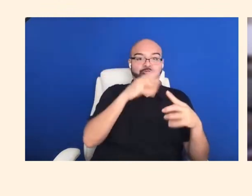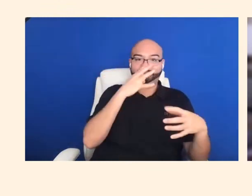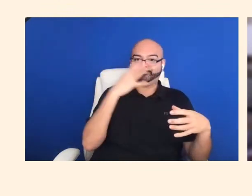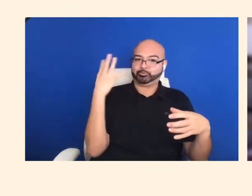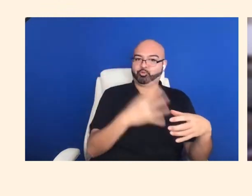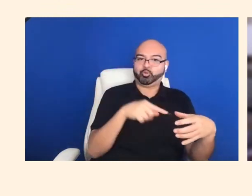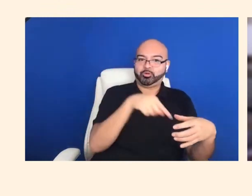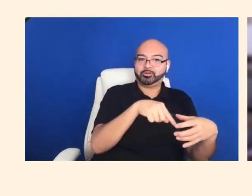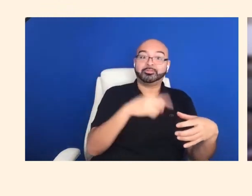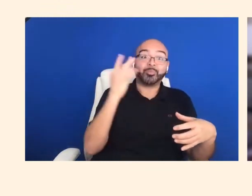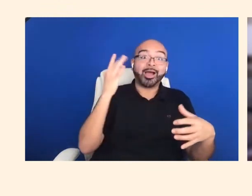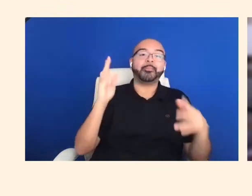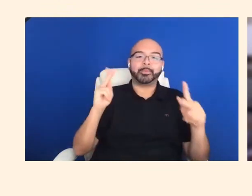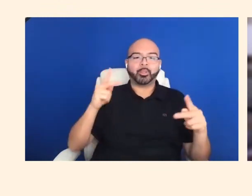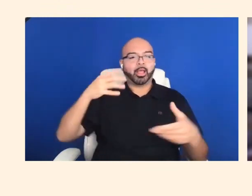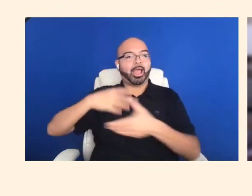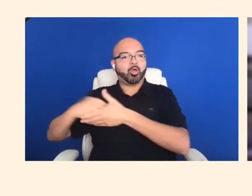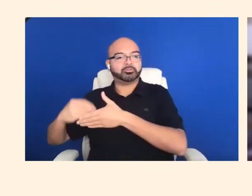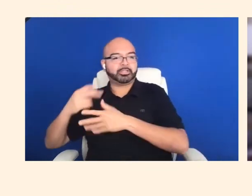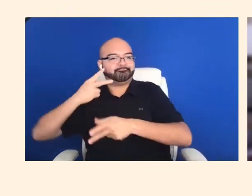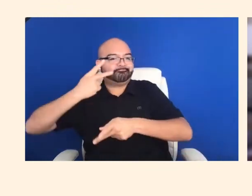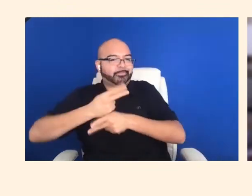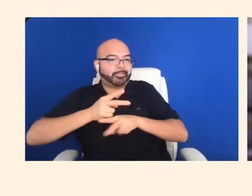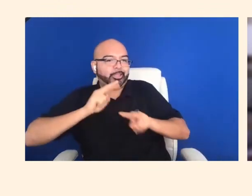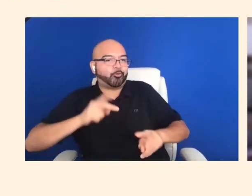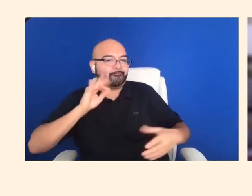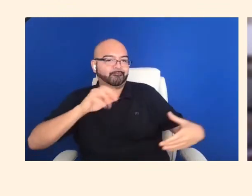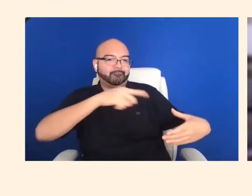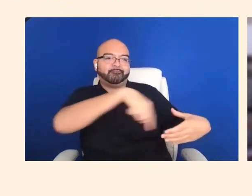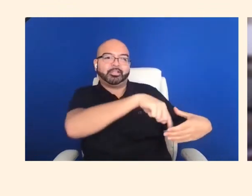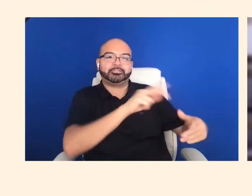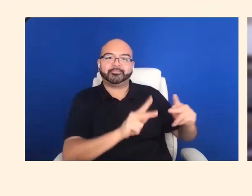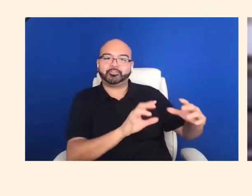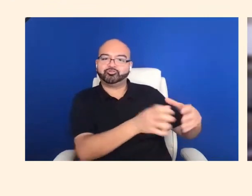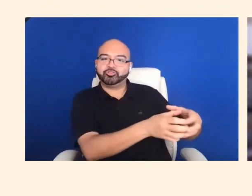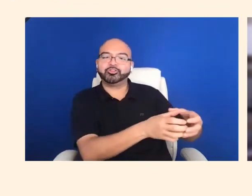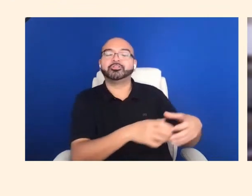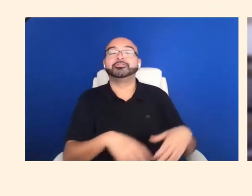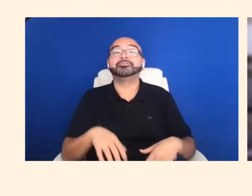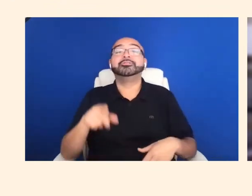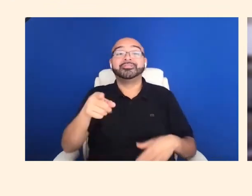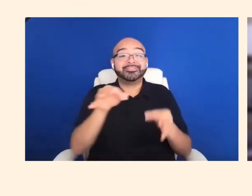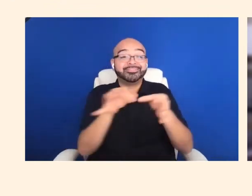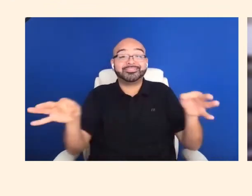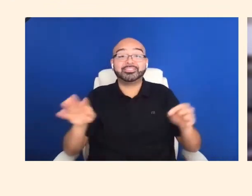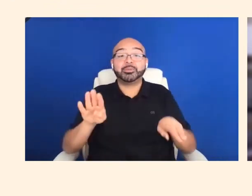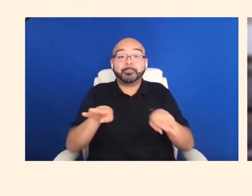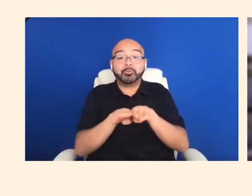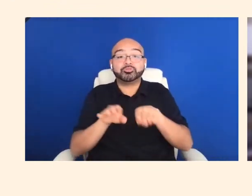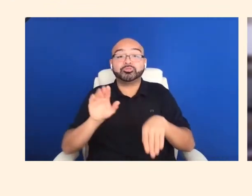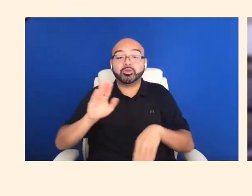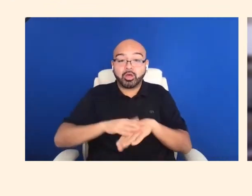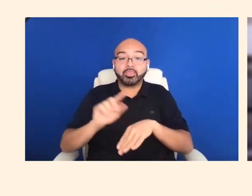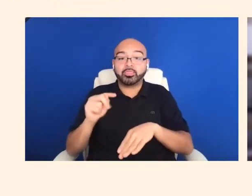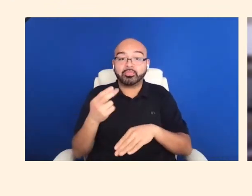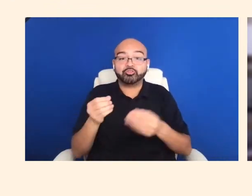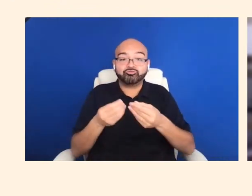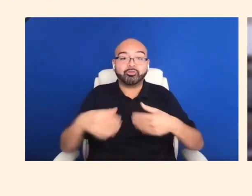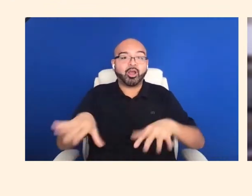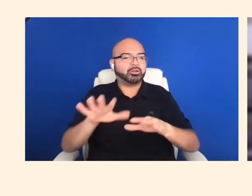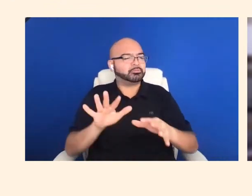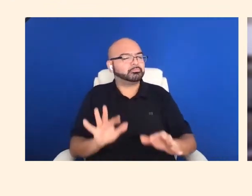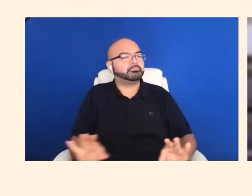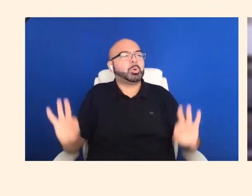on the outside looking out for these individuals. So that boots on the ground element is so important because I think we